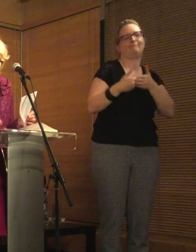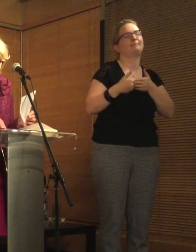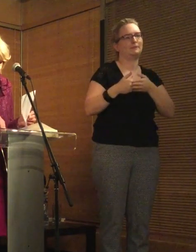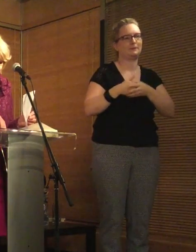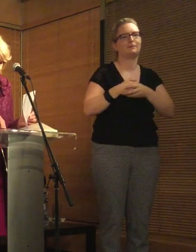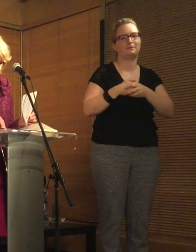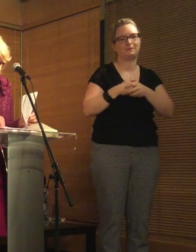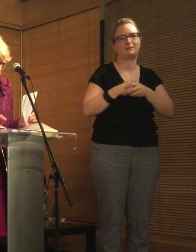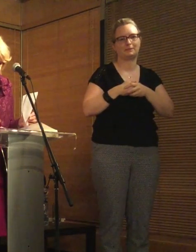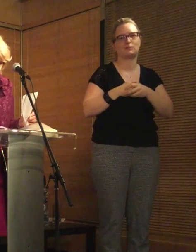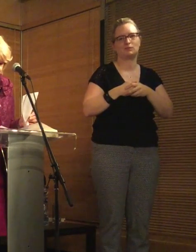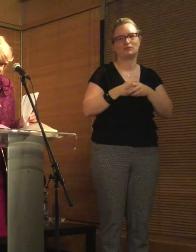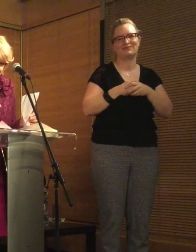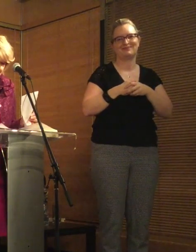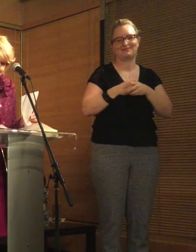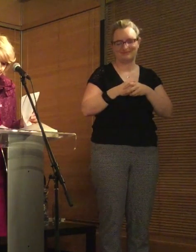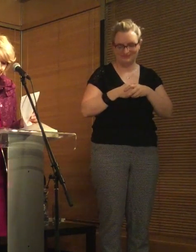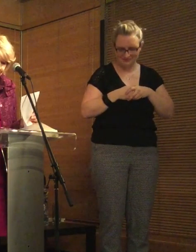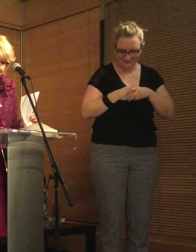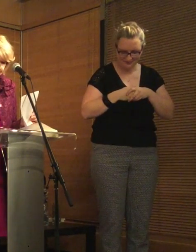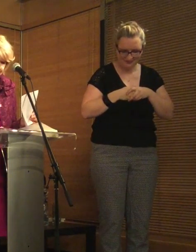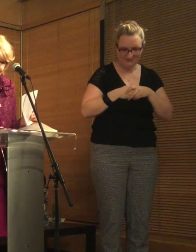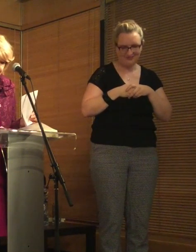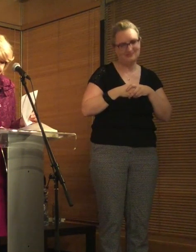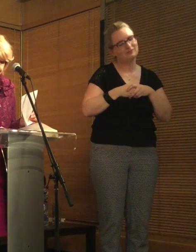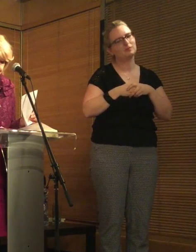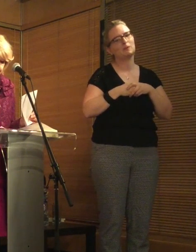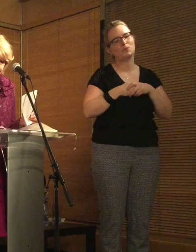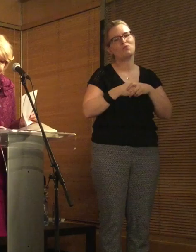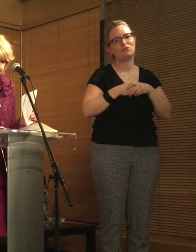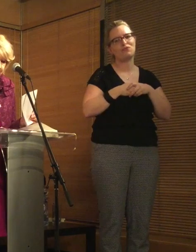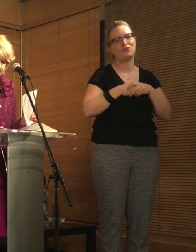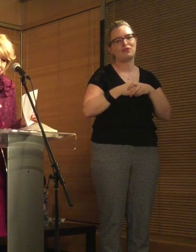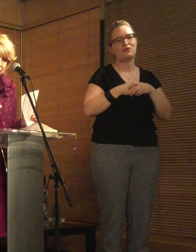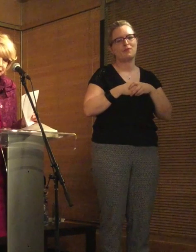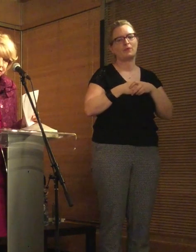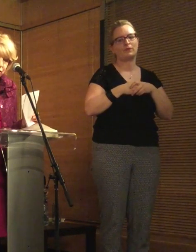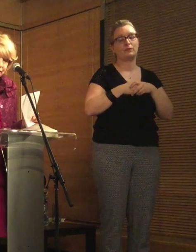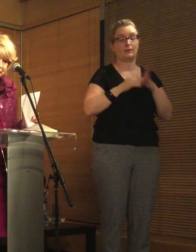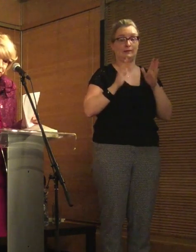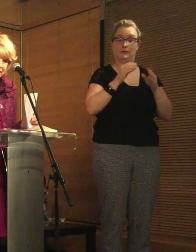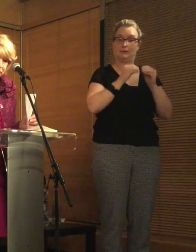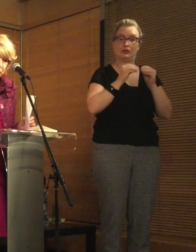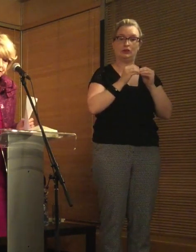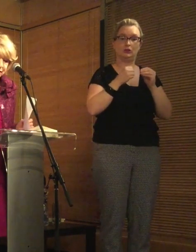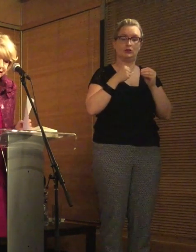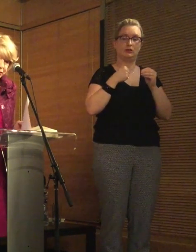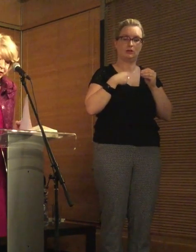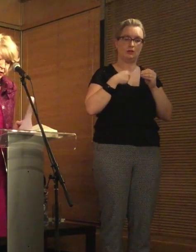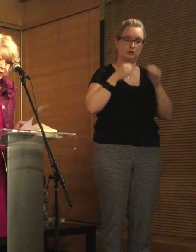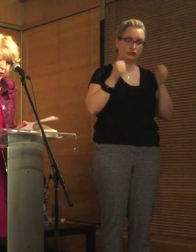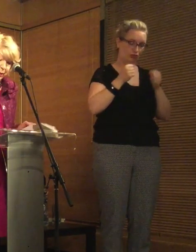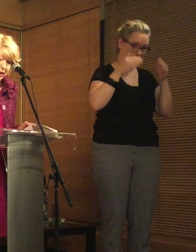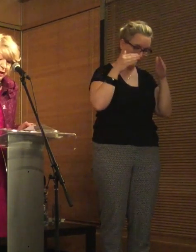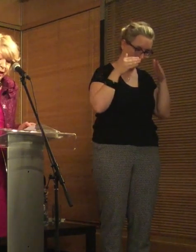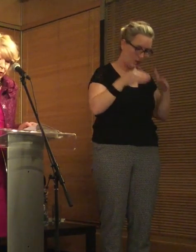I I've said it has remained focused on the issues